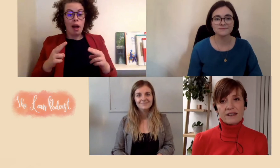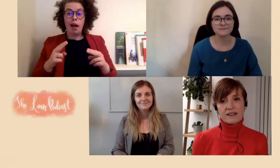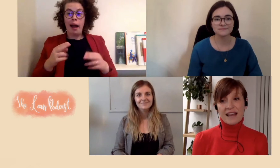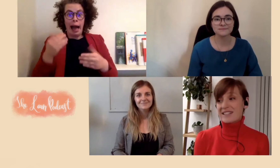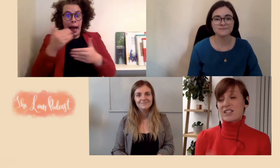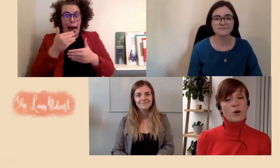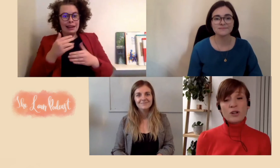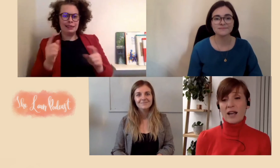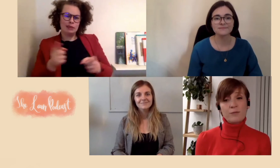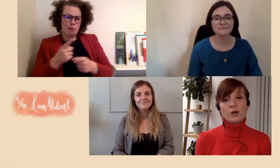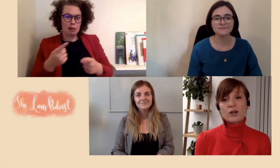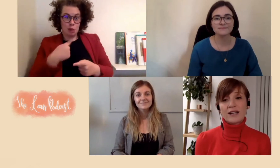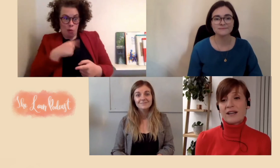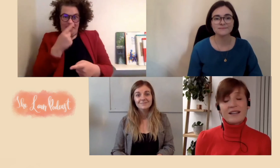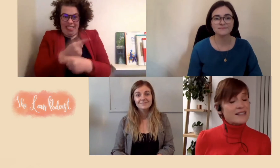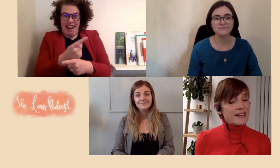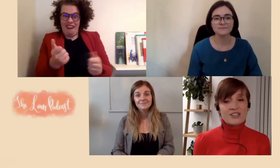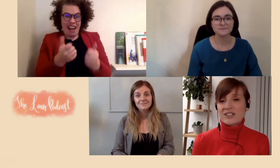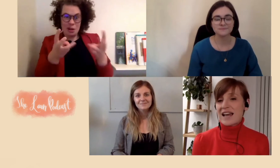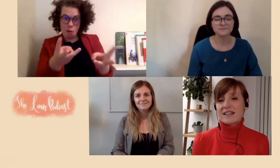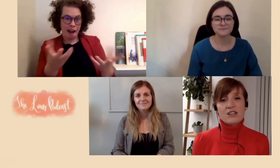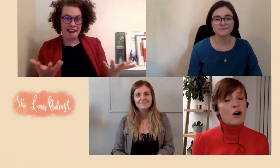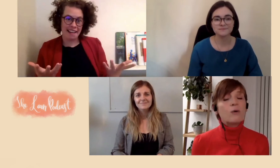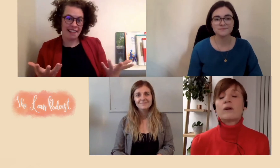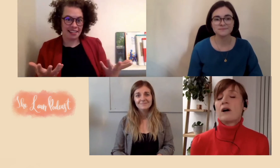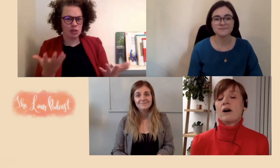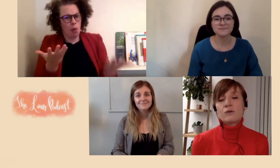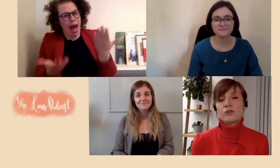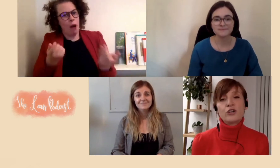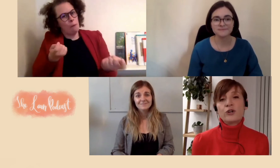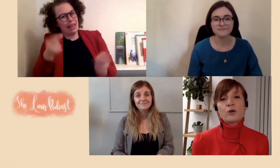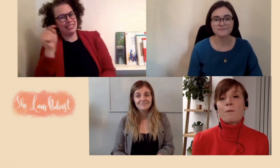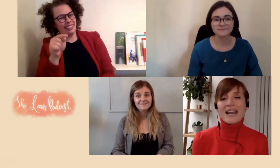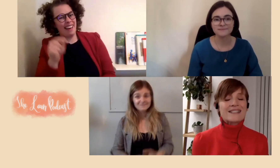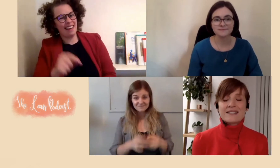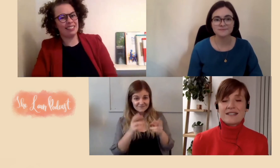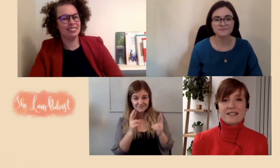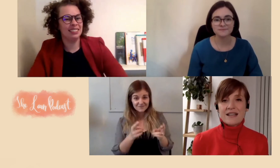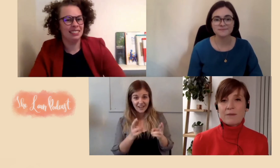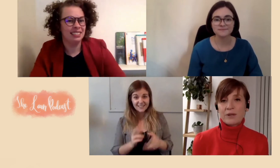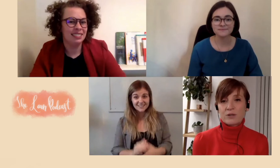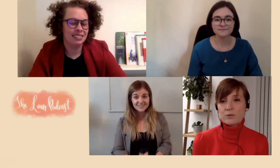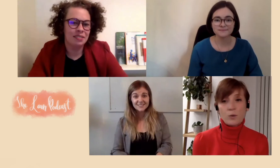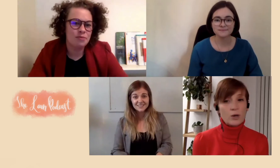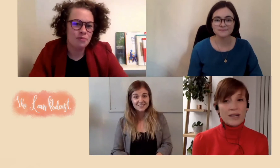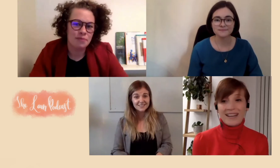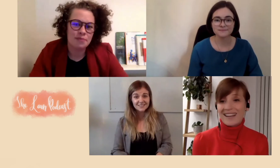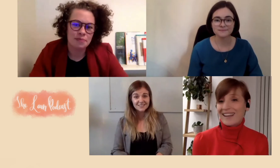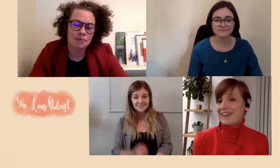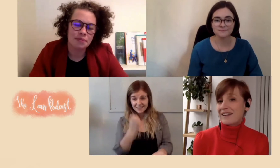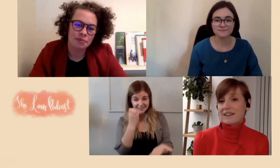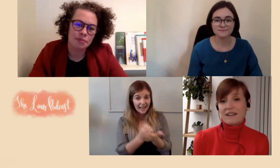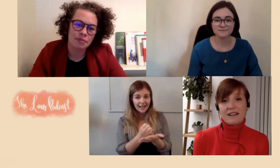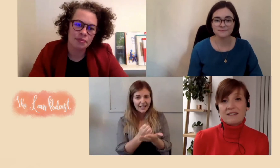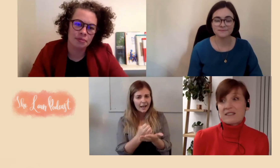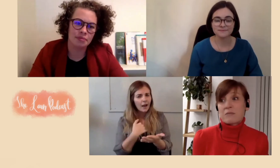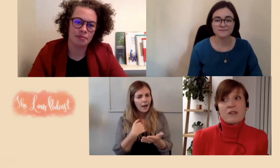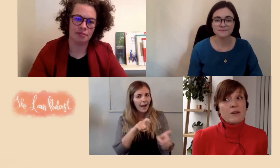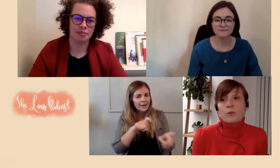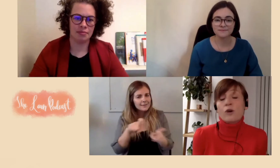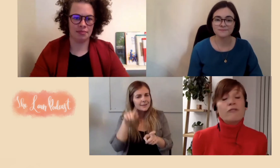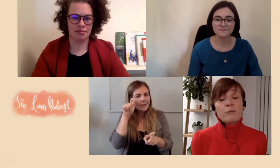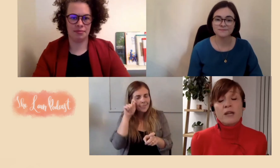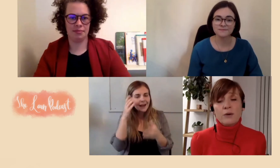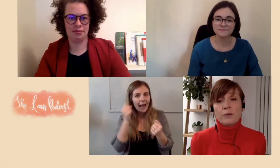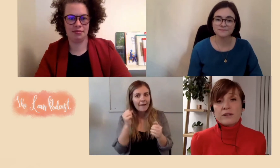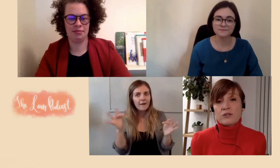can't help but be there, but it's how we manage it. Yeah. Absolutely. And I still think there's a fear around that. I don't think interpreters talk so much